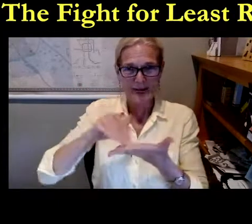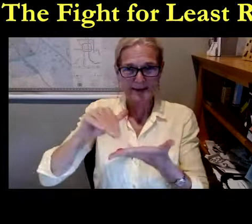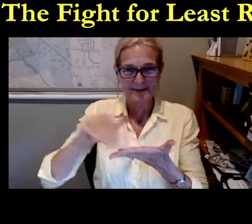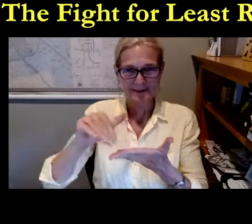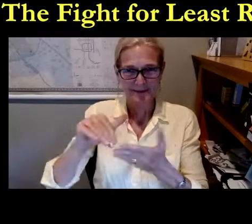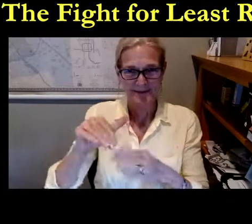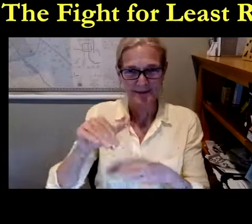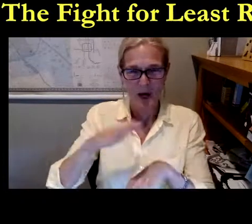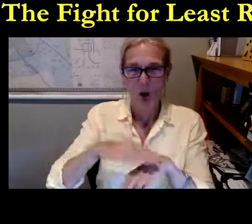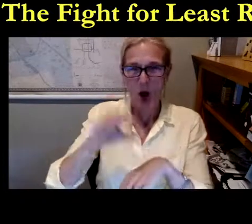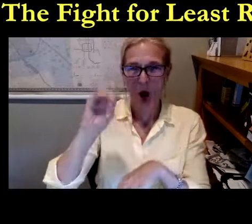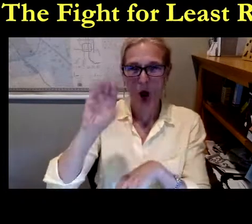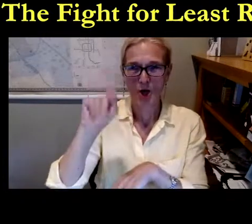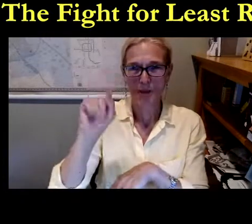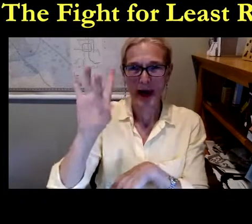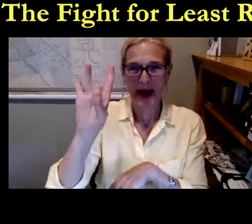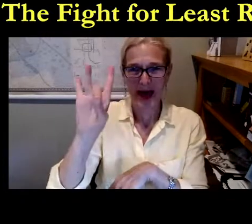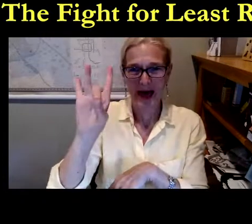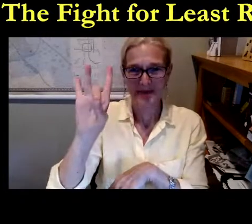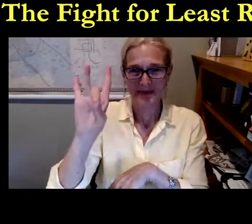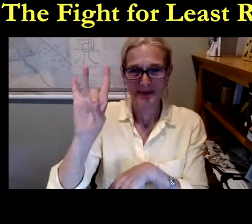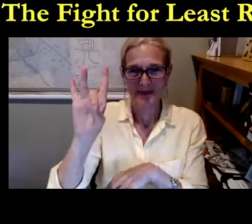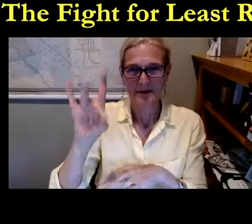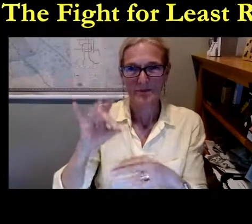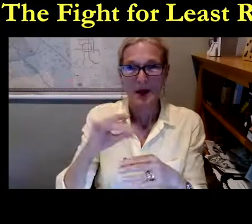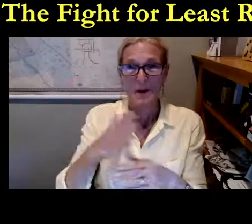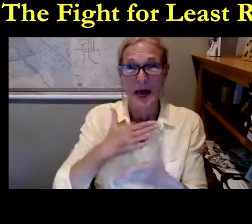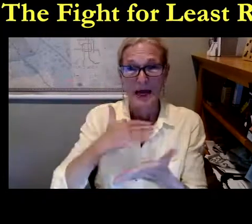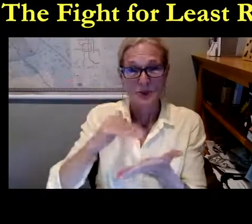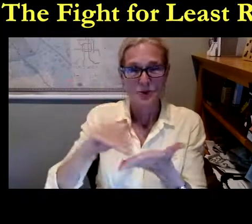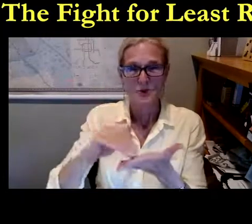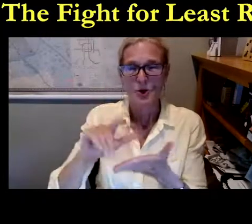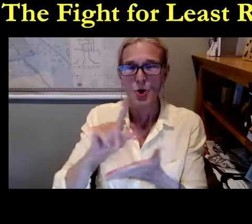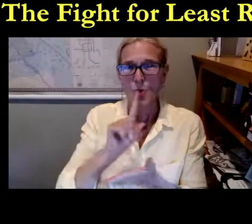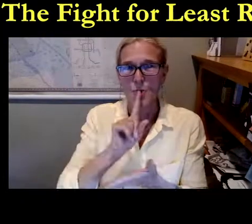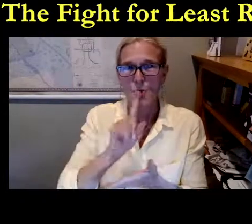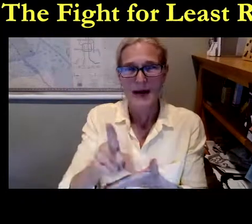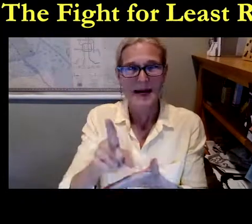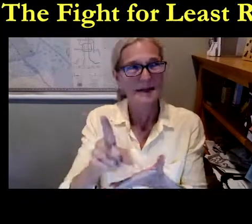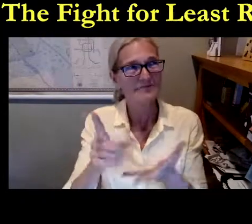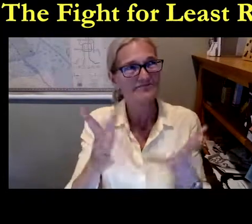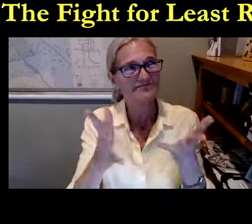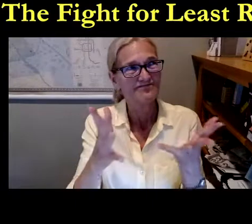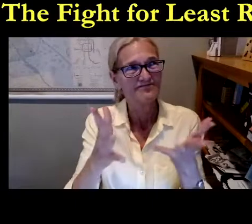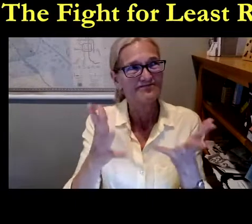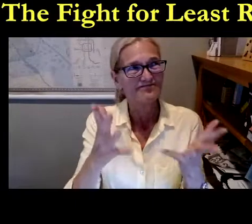I will be presenting my own dissertation research on October 8th.